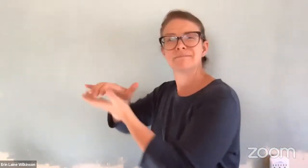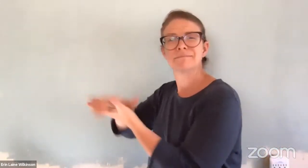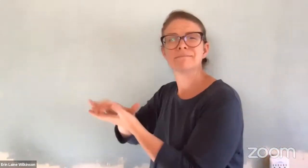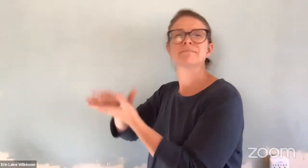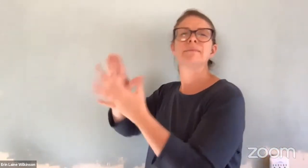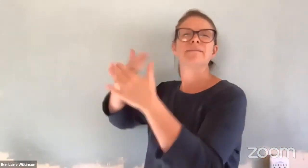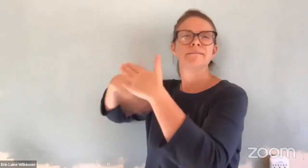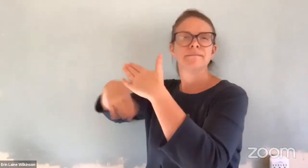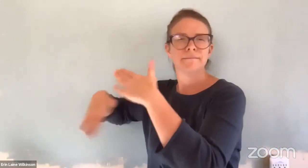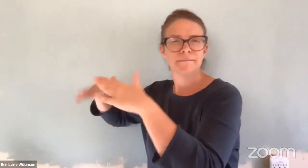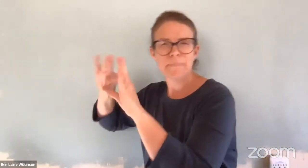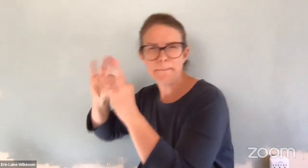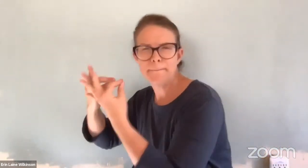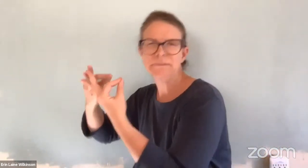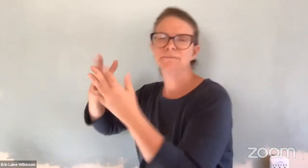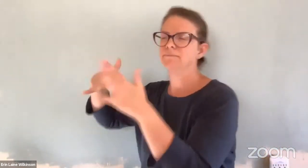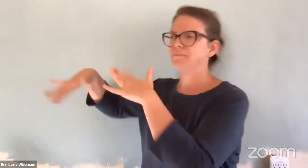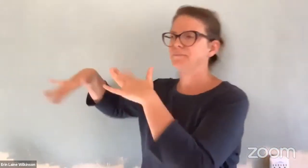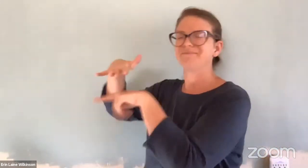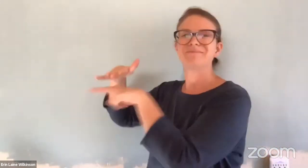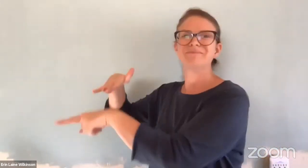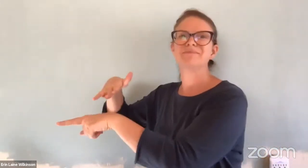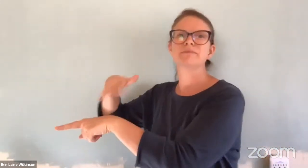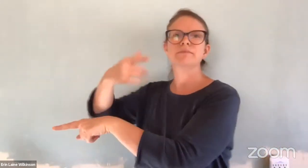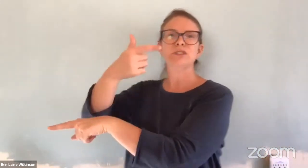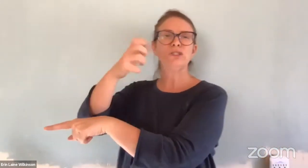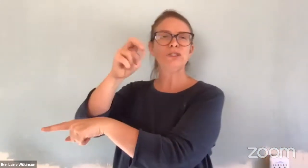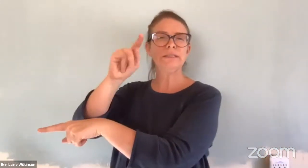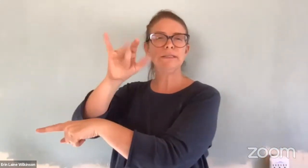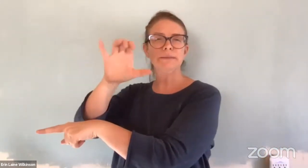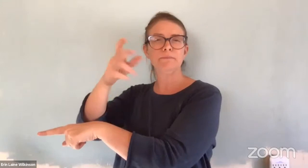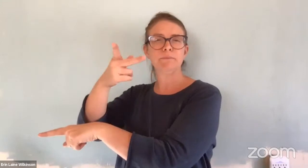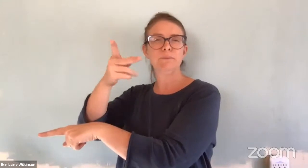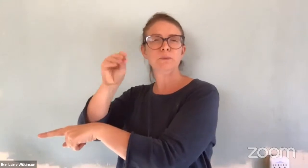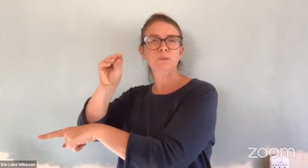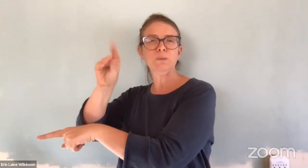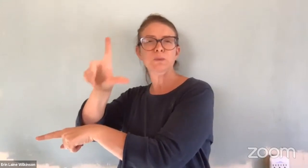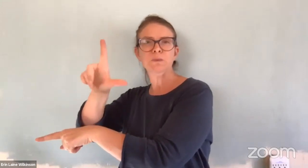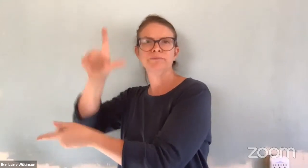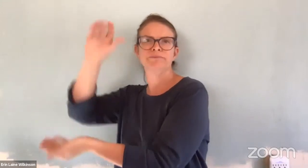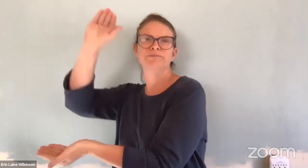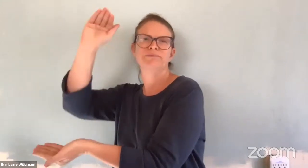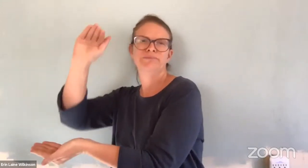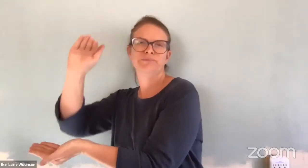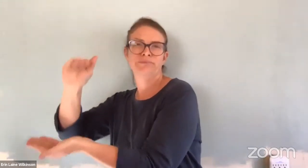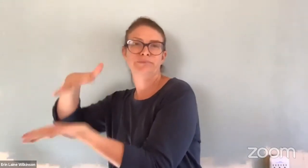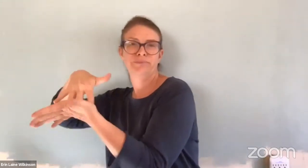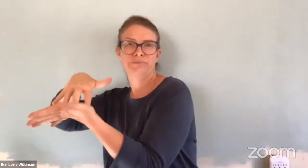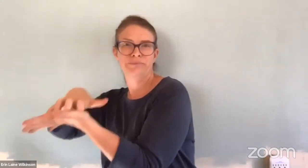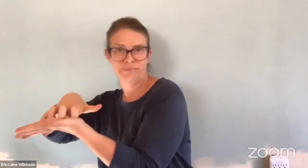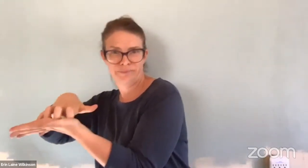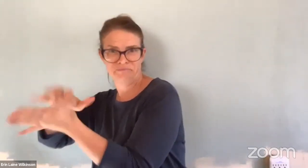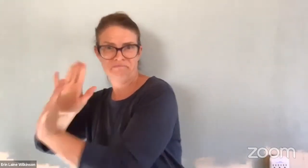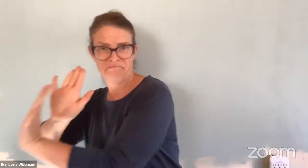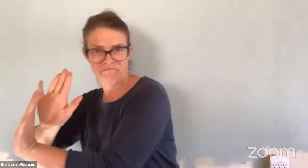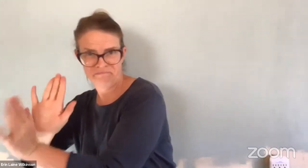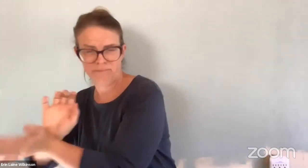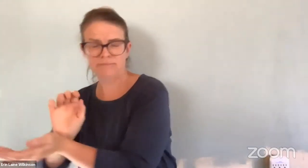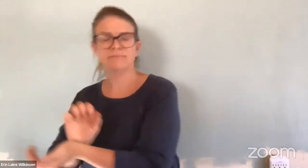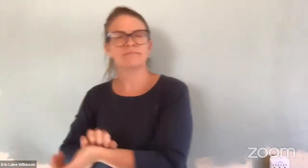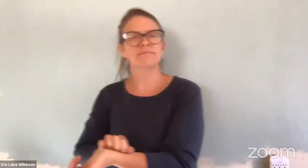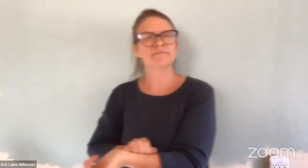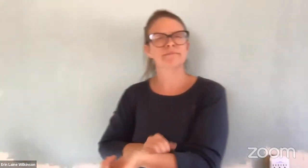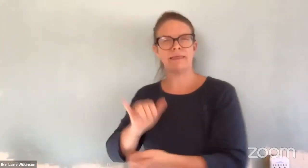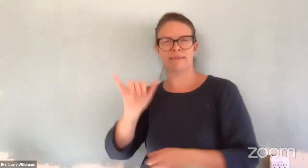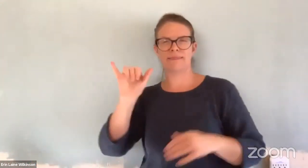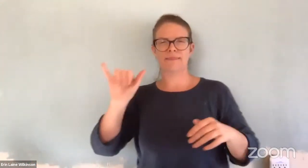as strong a member of that smaller community. And so the genetic pool there, for different